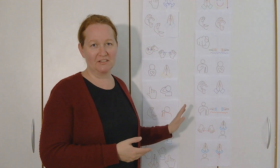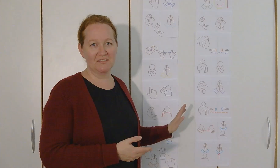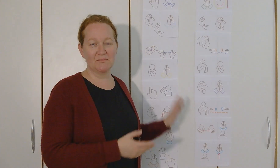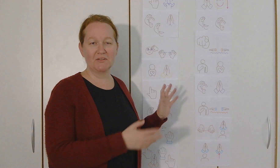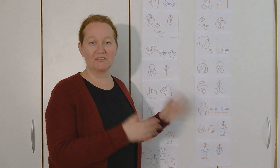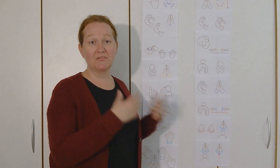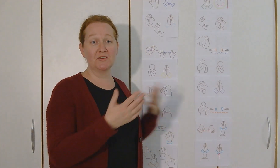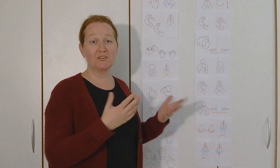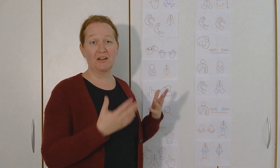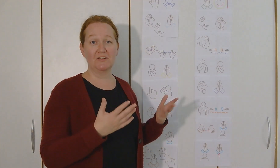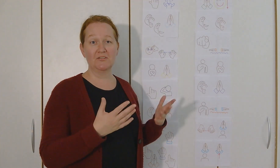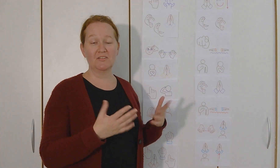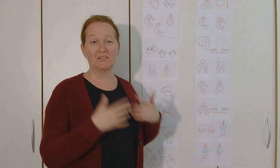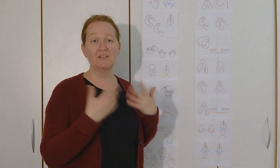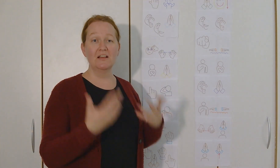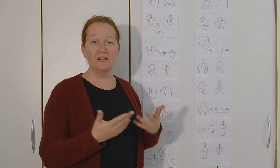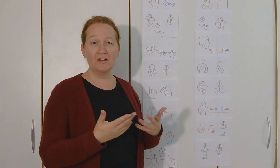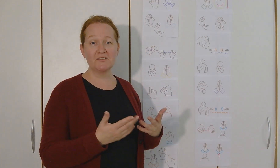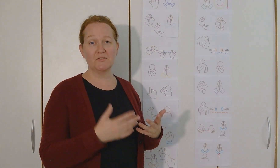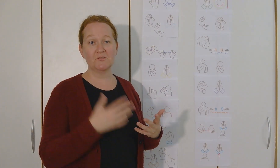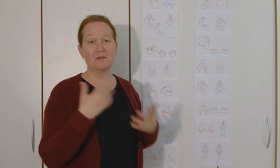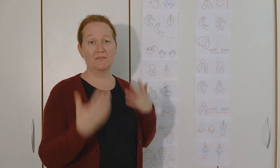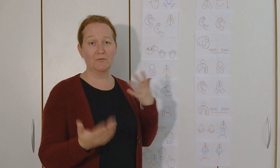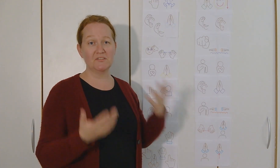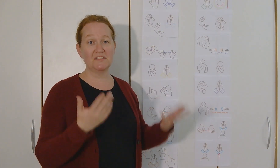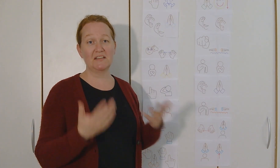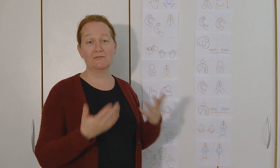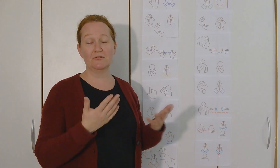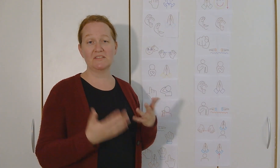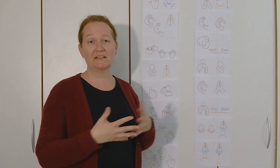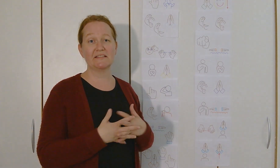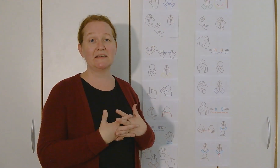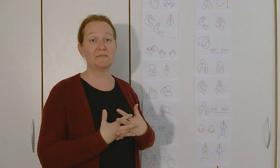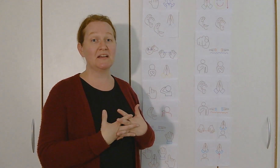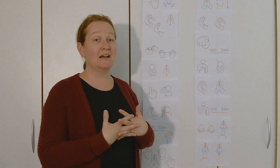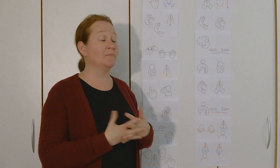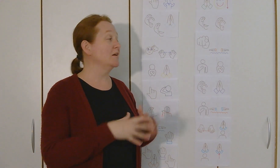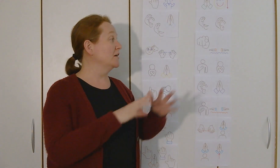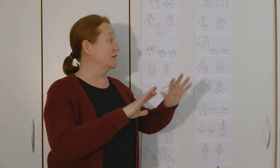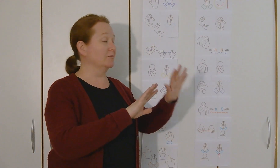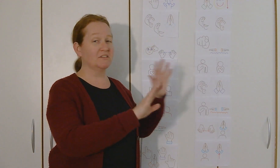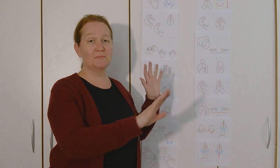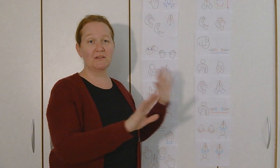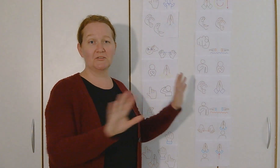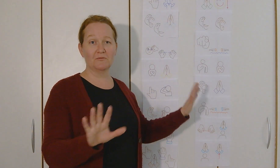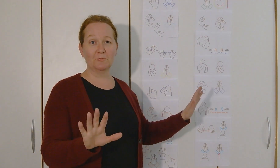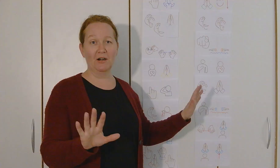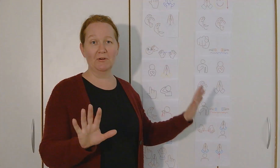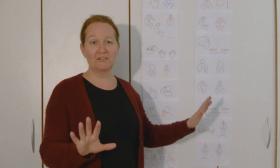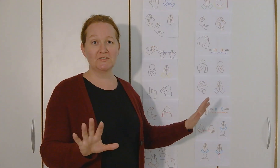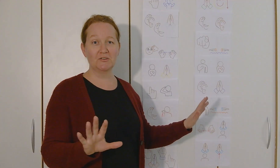actions, because if you're going to try and do the last verse where you have the first and second verse sung at the same time, you want to split your primary into two